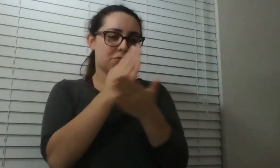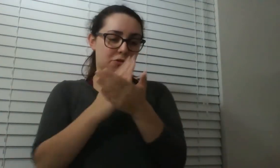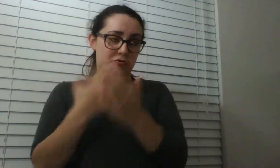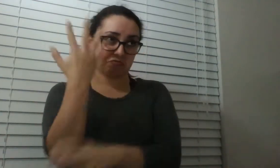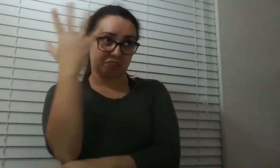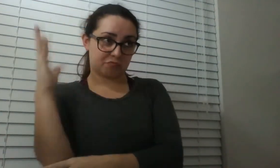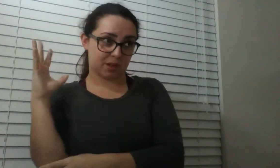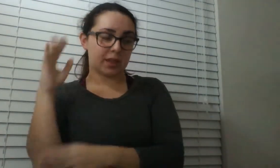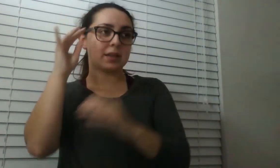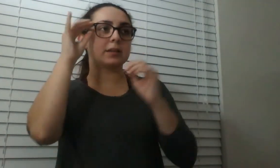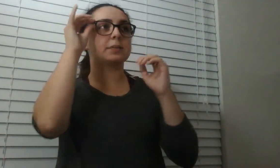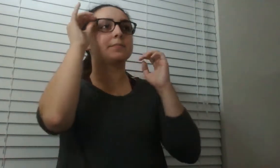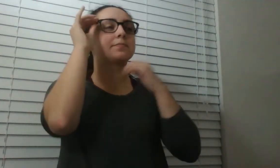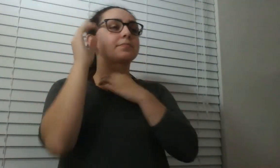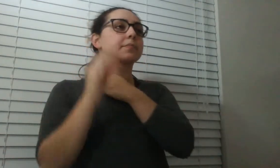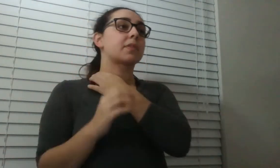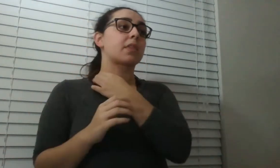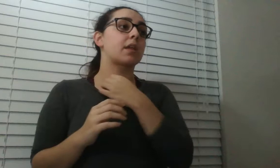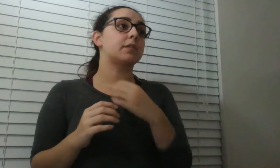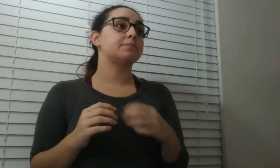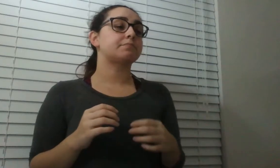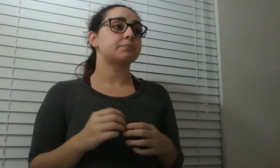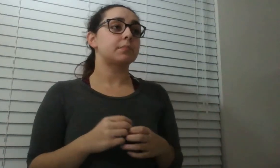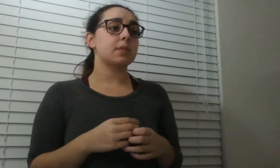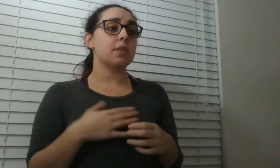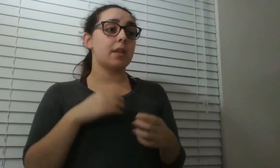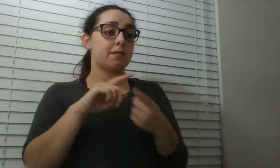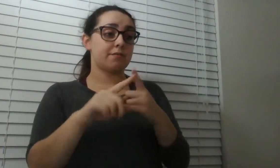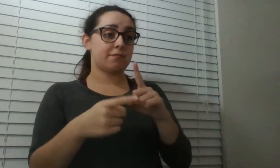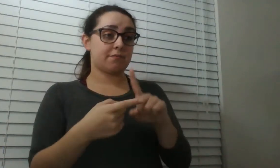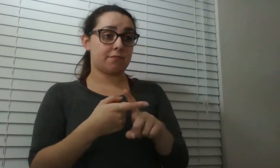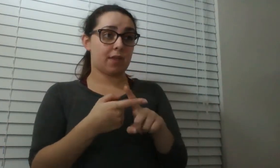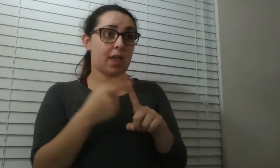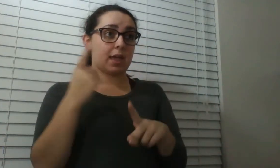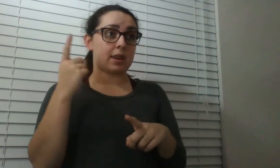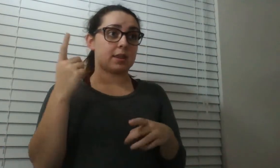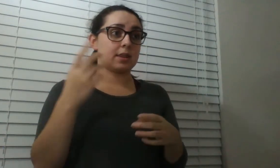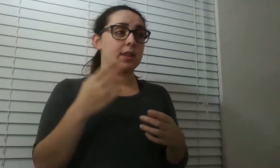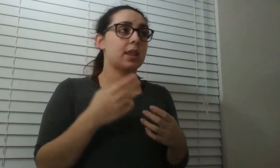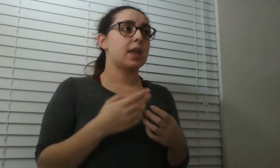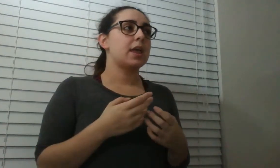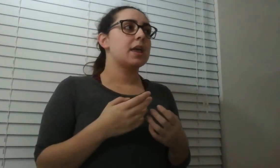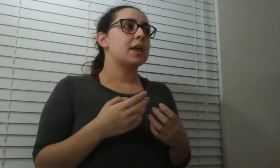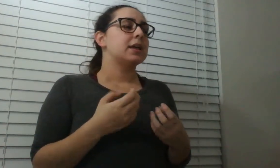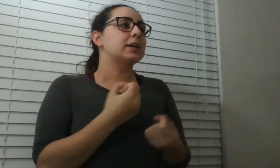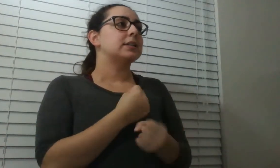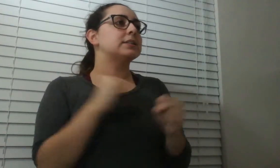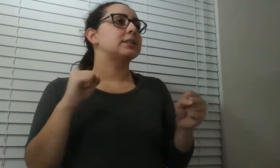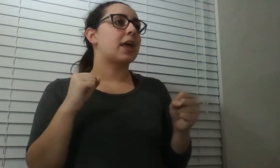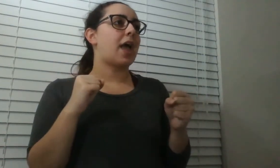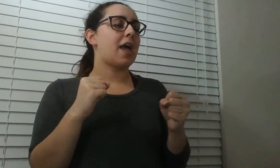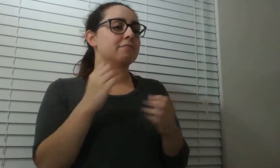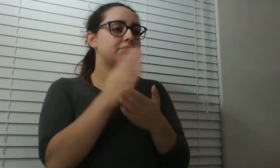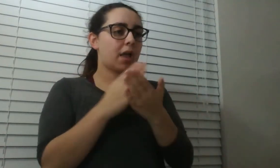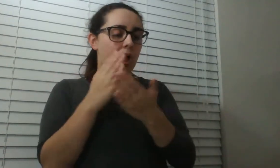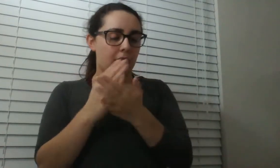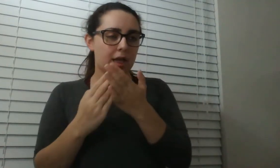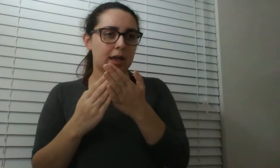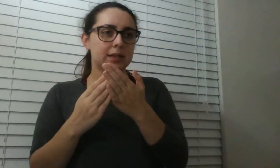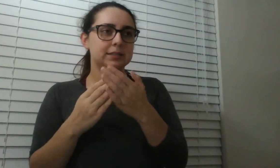in Gloucester, Massachusetts. who turned it into a box. This box, the one right here, made from the maple that grew from... You know the